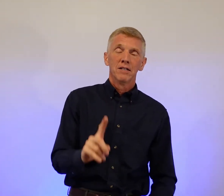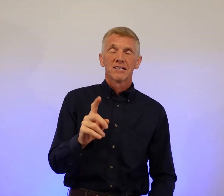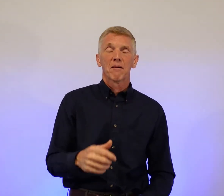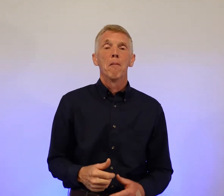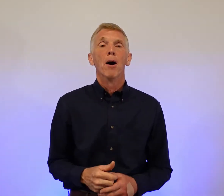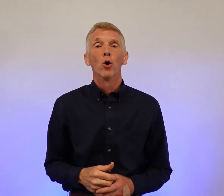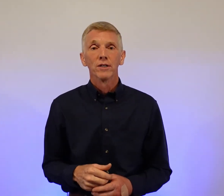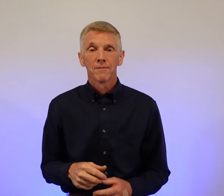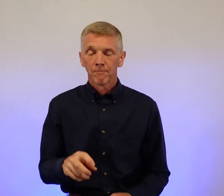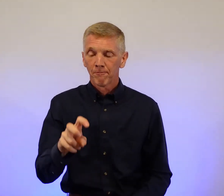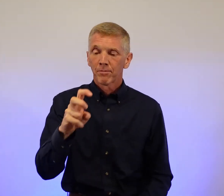talk about bone.